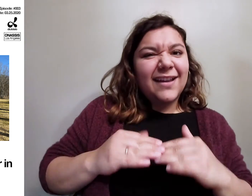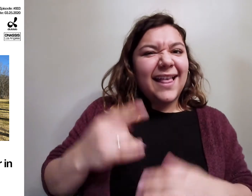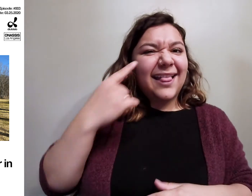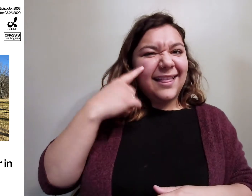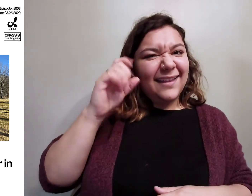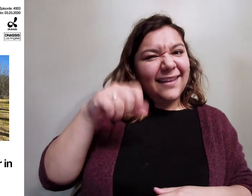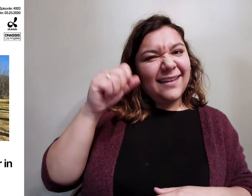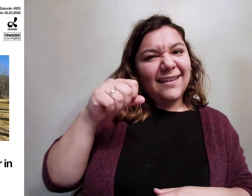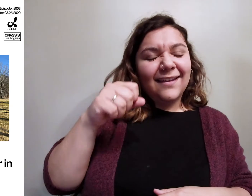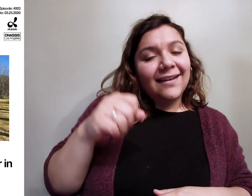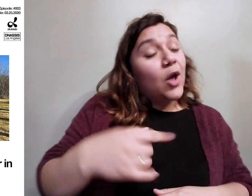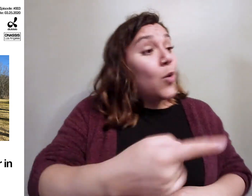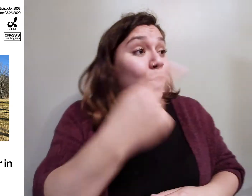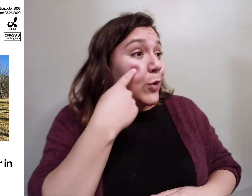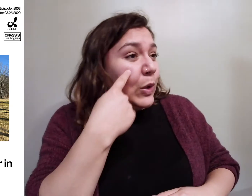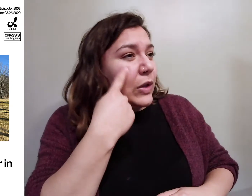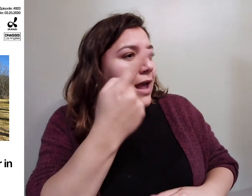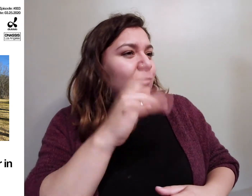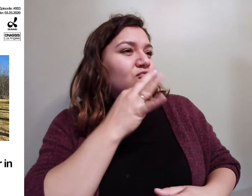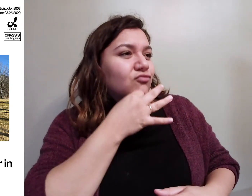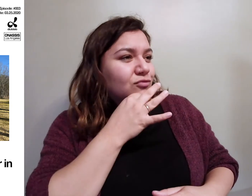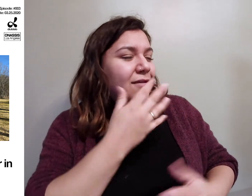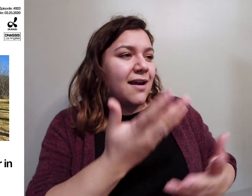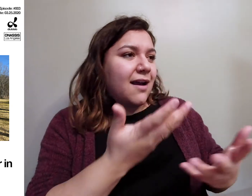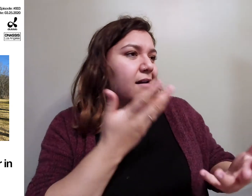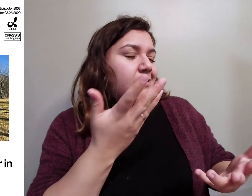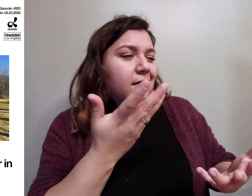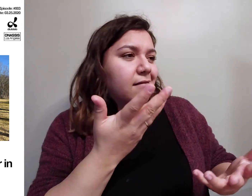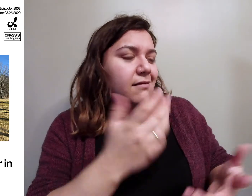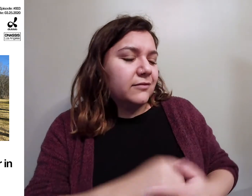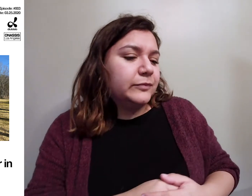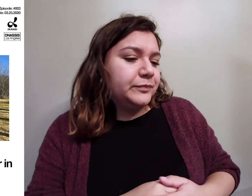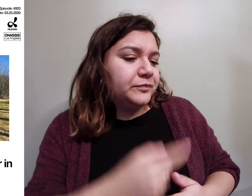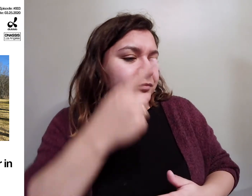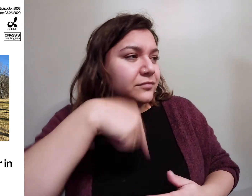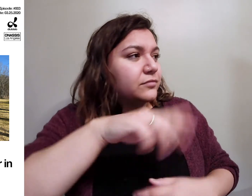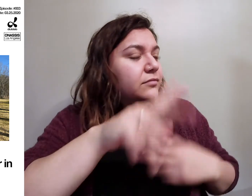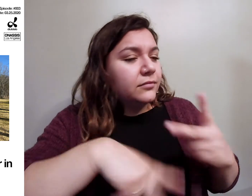interest me greatly, and I think they inhabit you. Is it